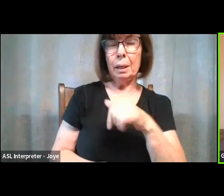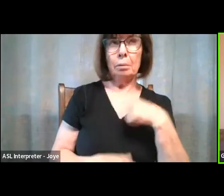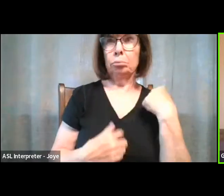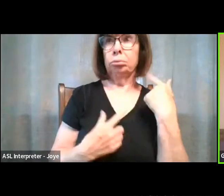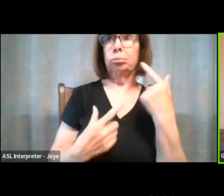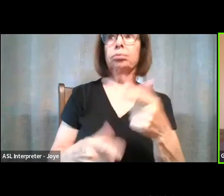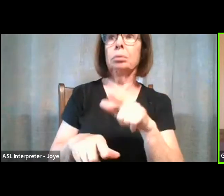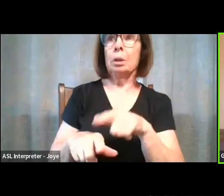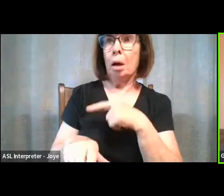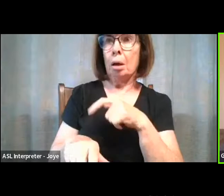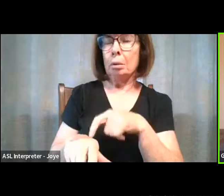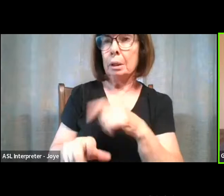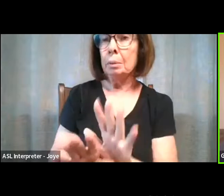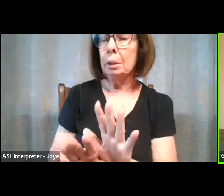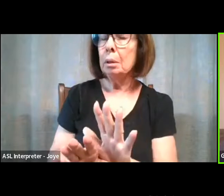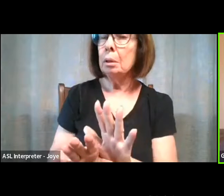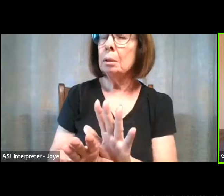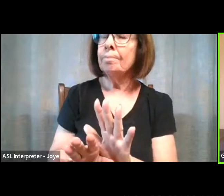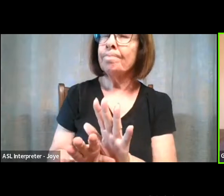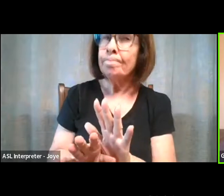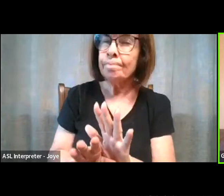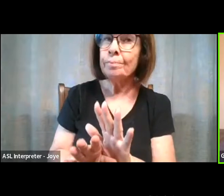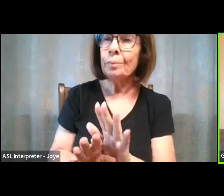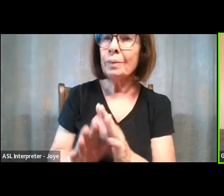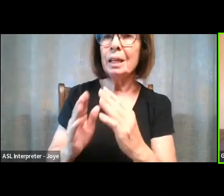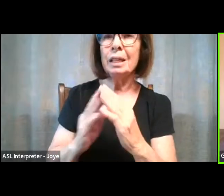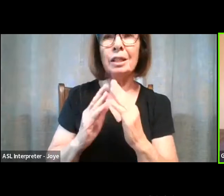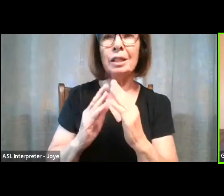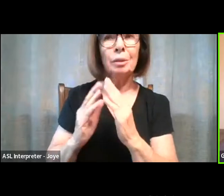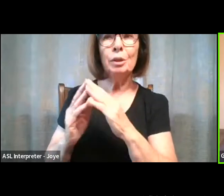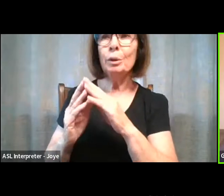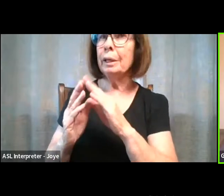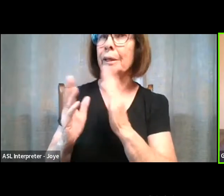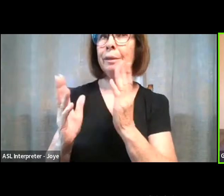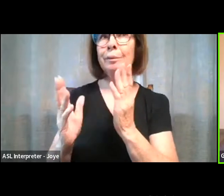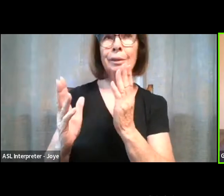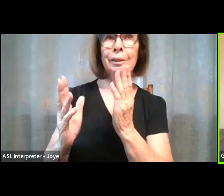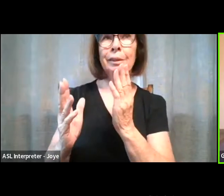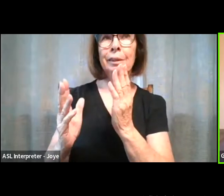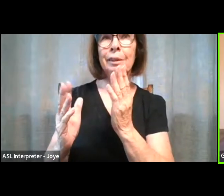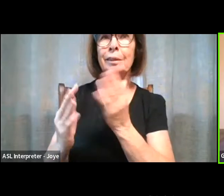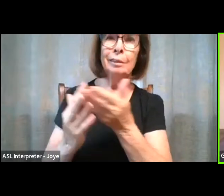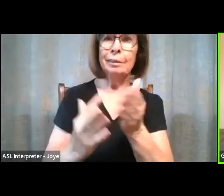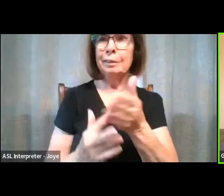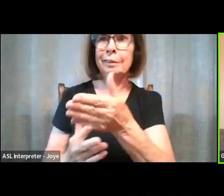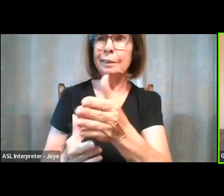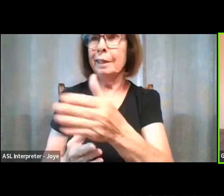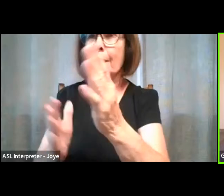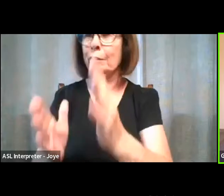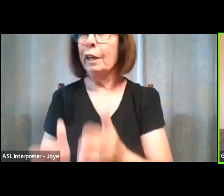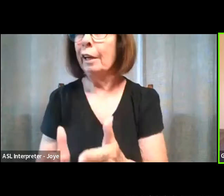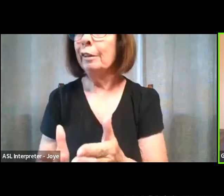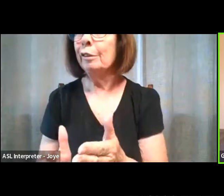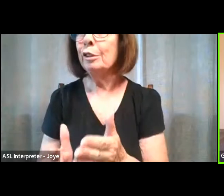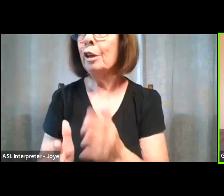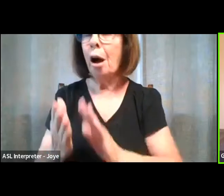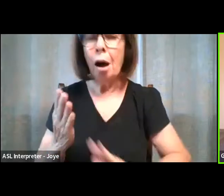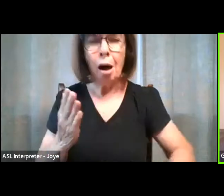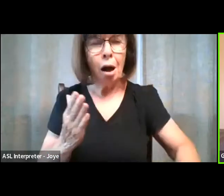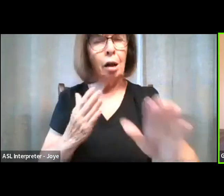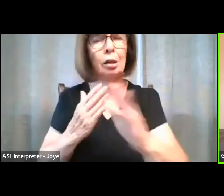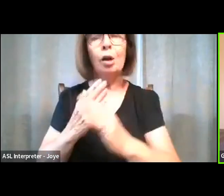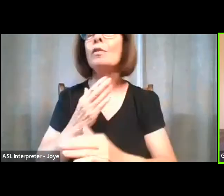a messaging standpoint, community navigators across the county need to have singular